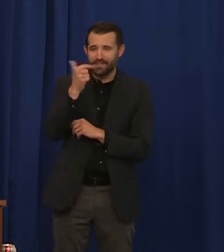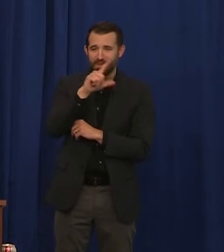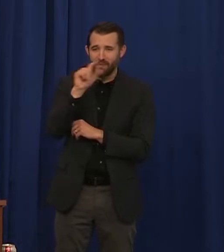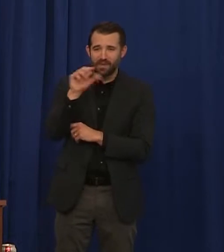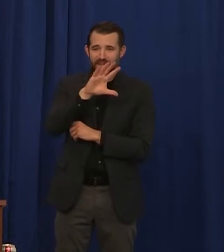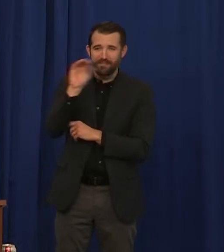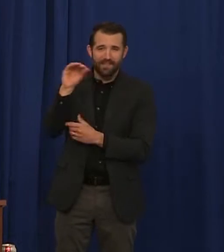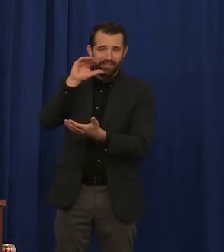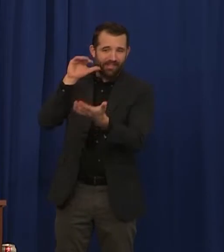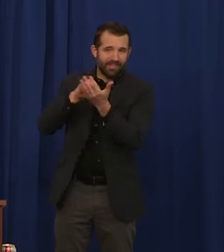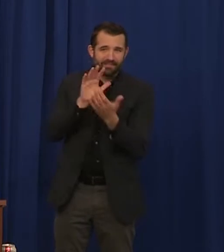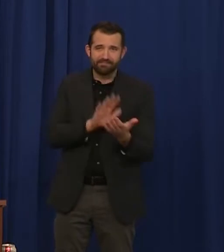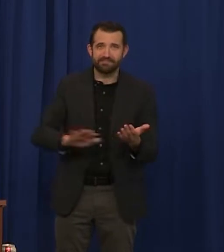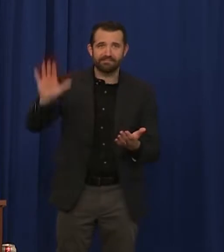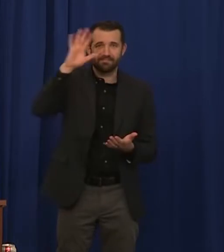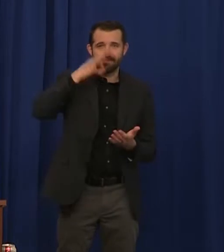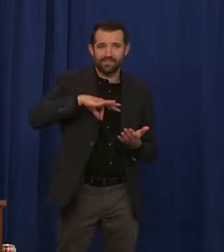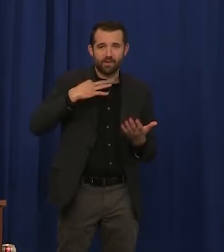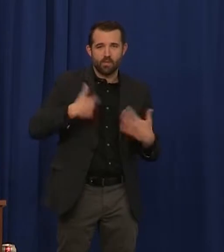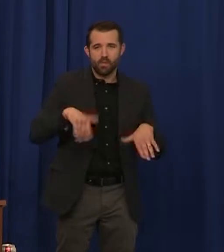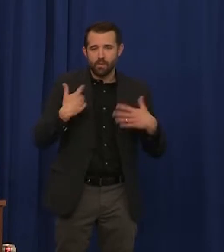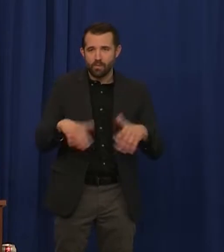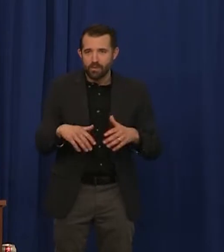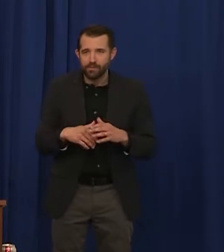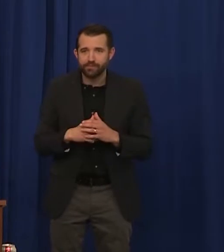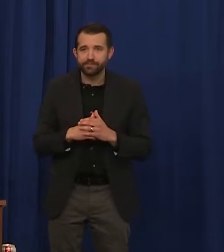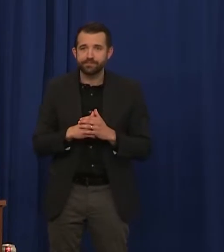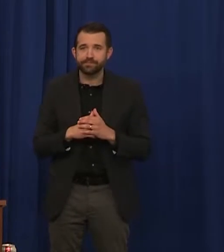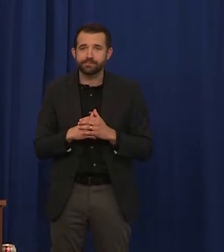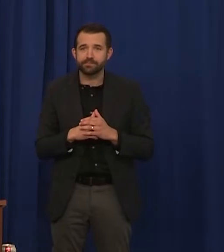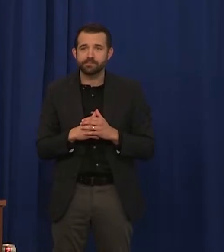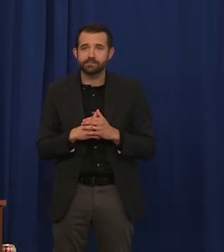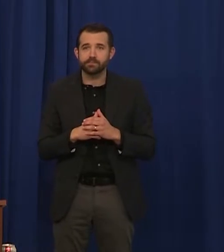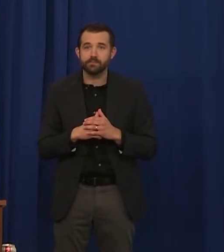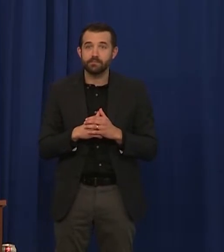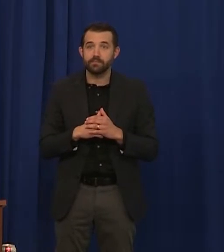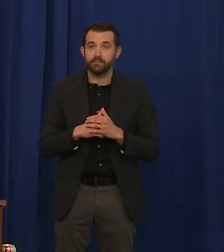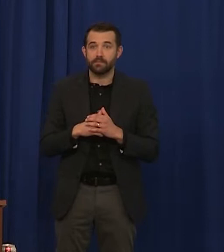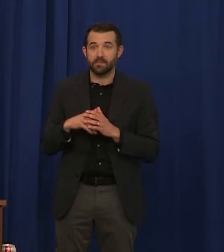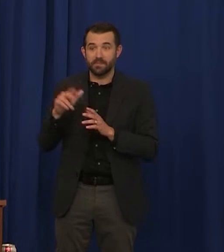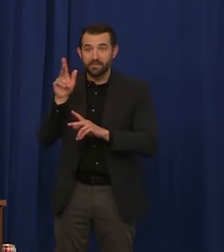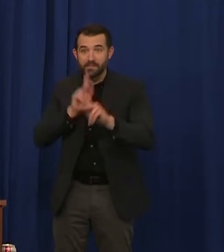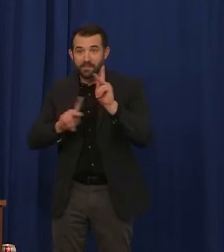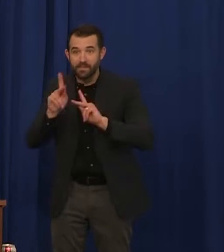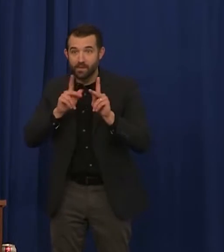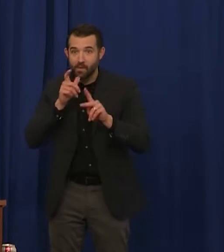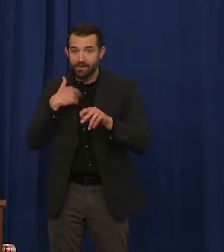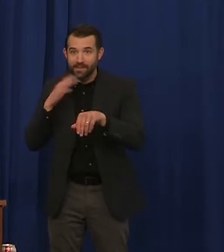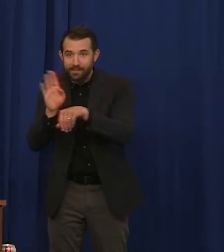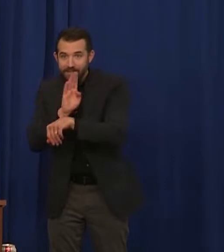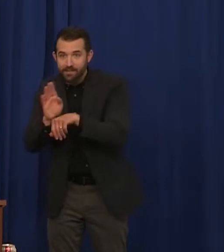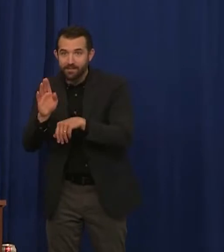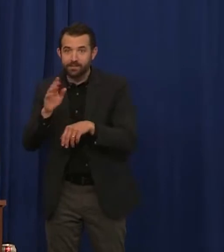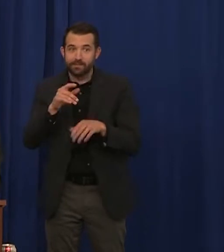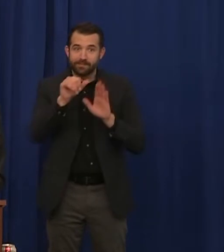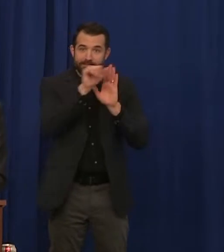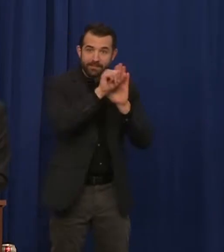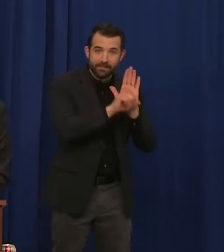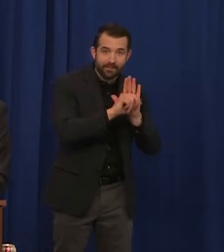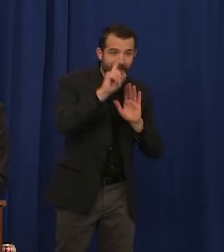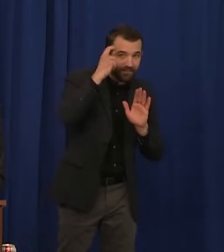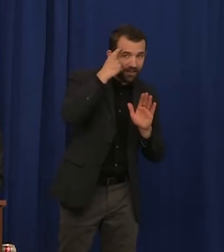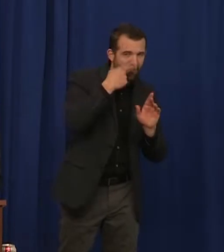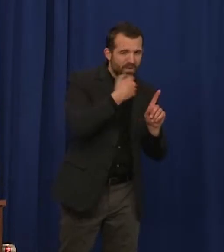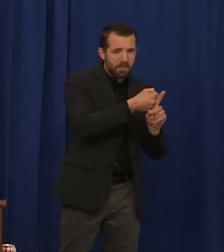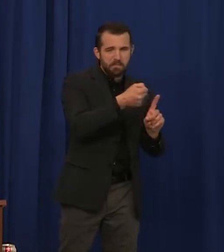state, including those working in state government. We all have friends, family, and neighbors who are